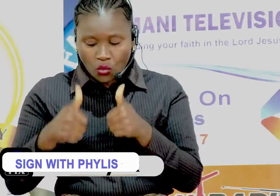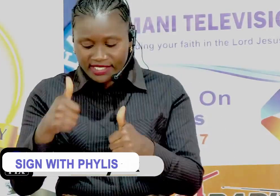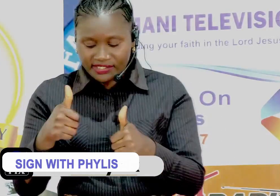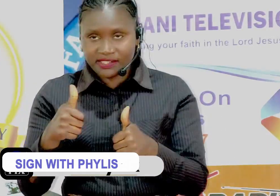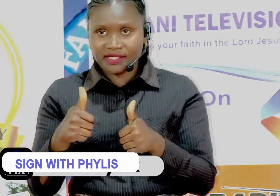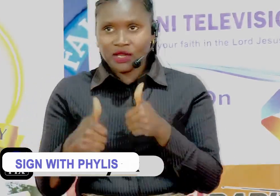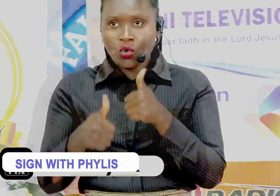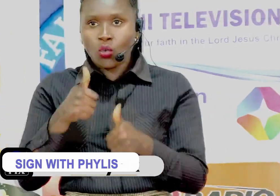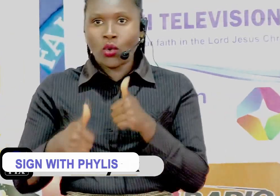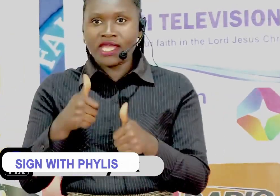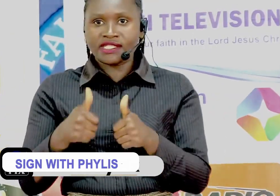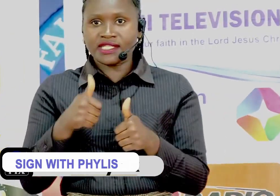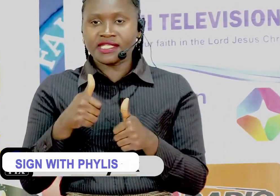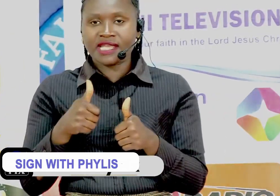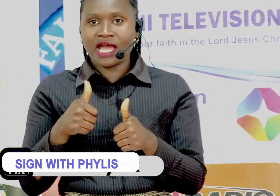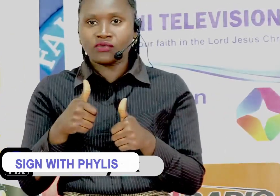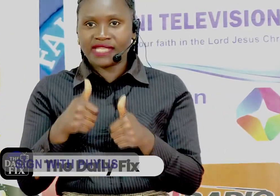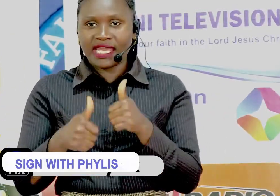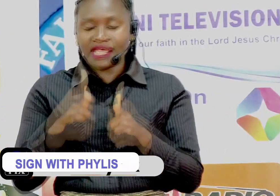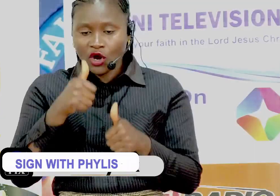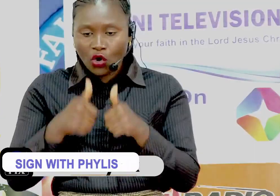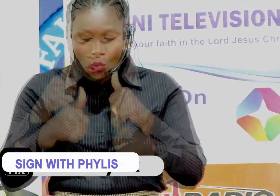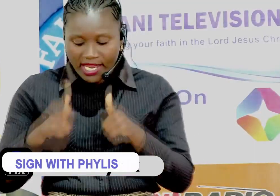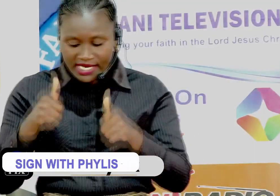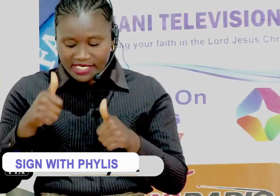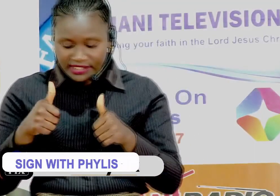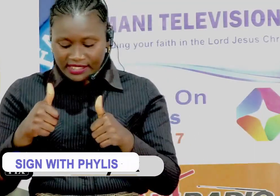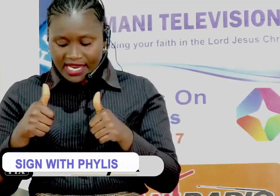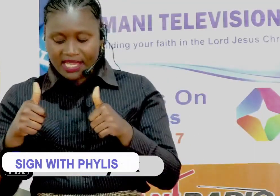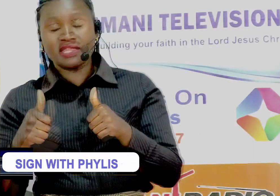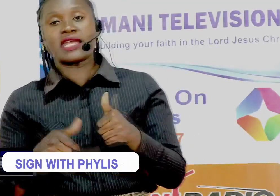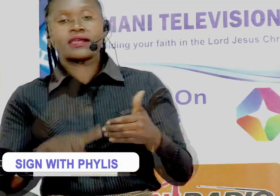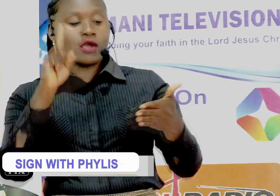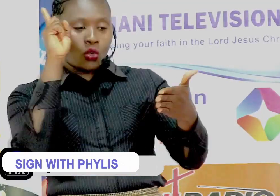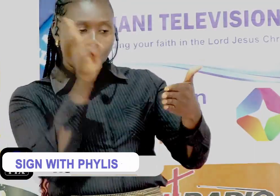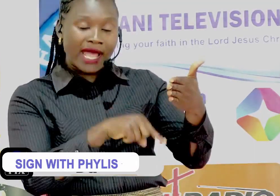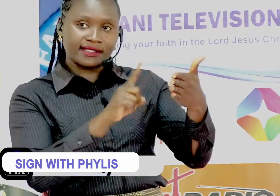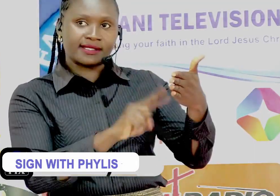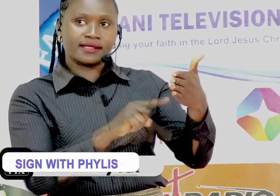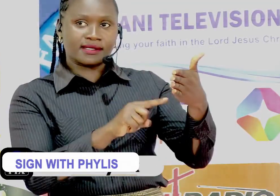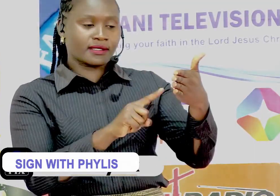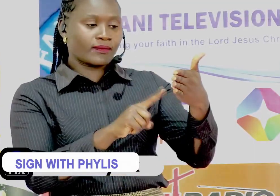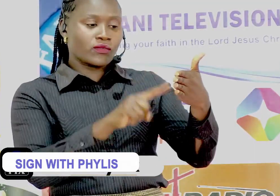This is how we say which, and then what.